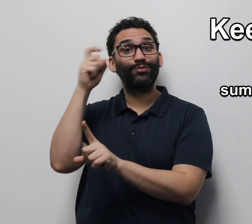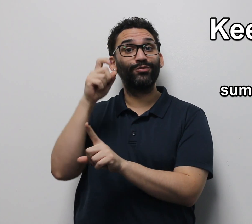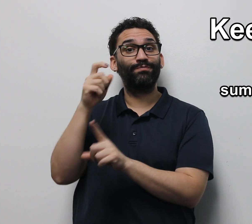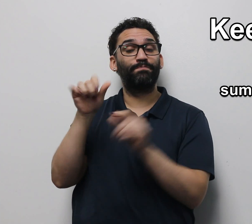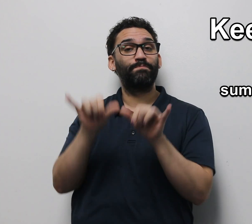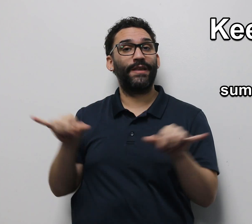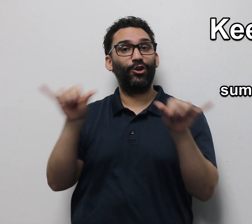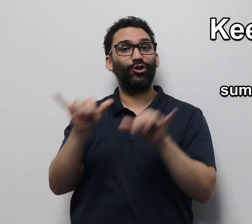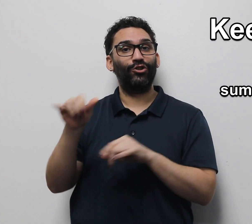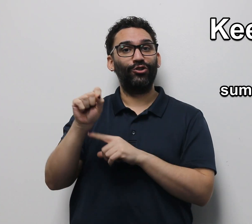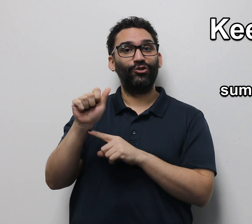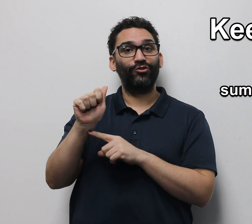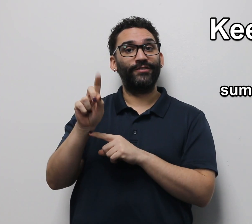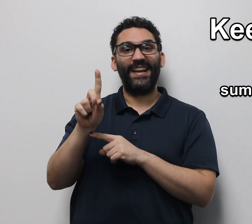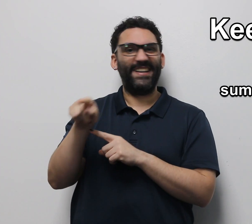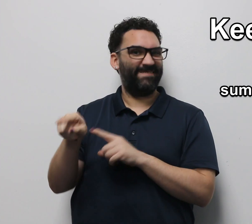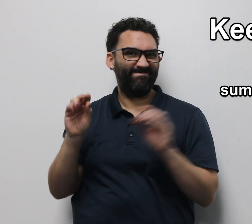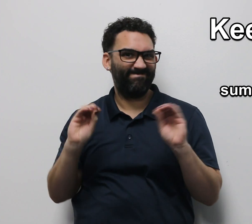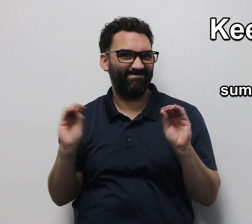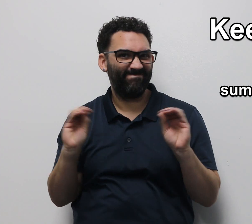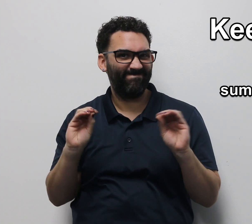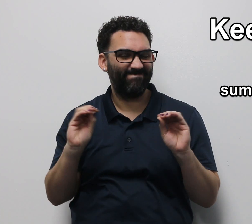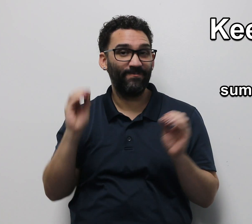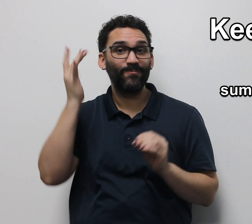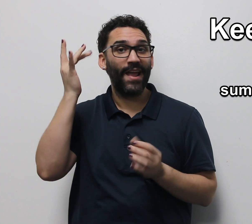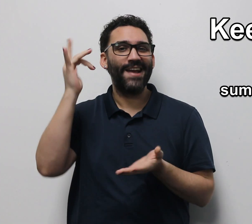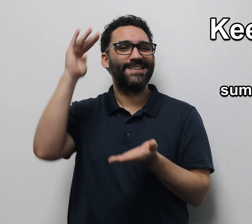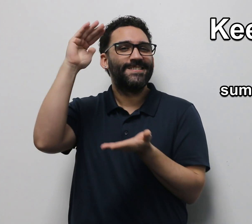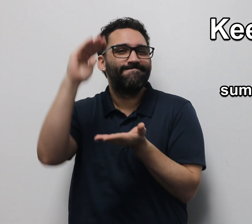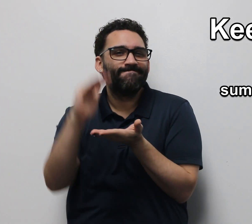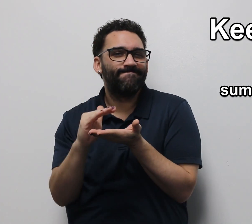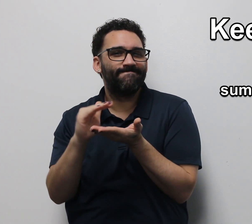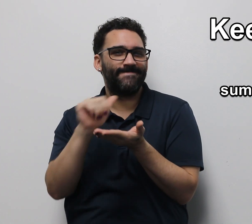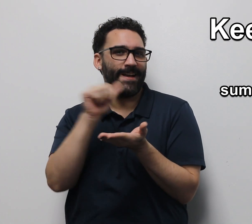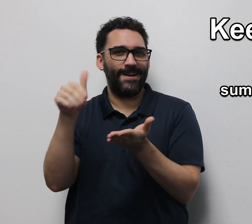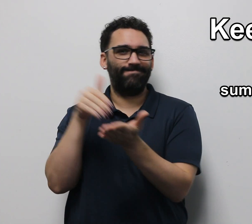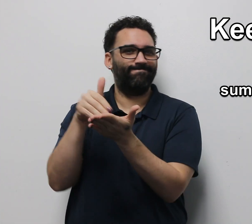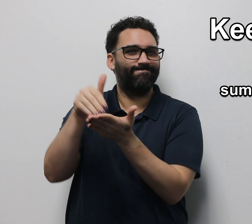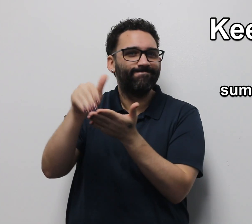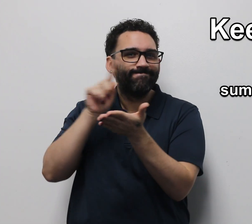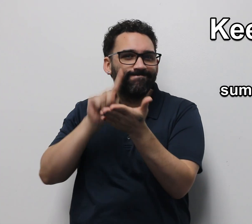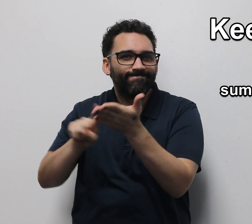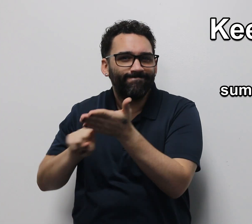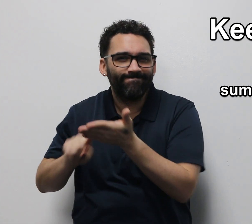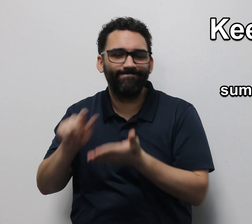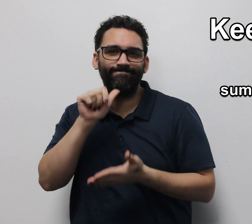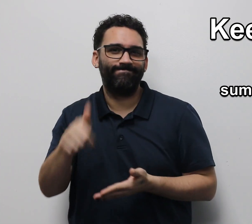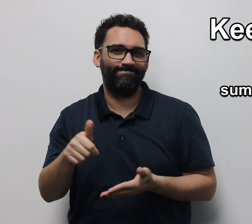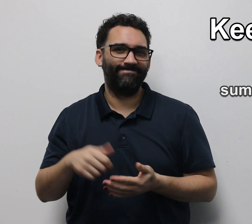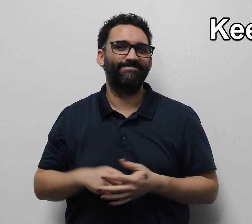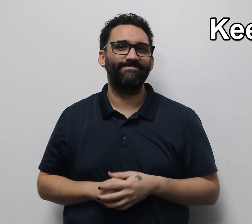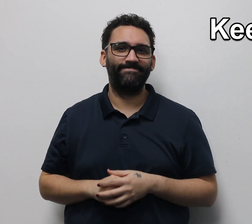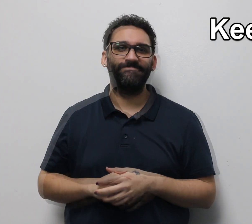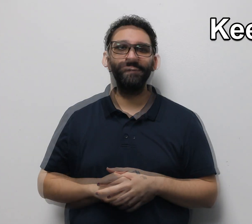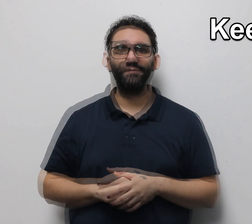Unfortunately, for summer pattern SAD, there is no treatment since there is less data and less research for summer pattern SAD.